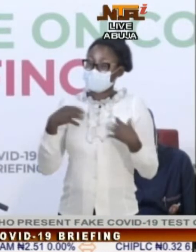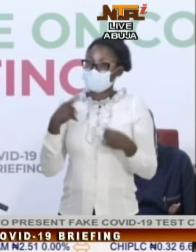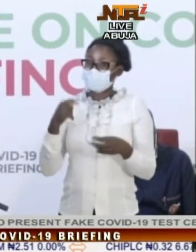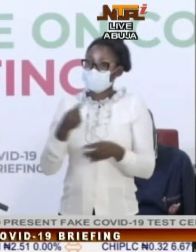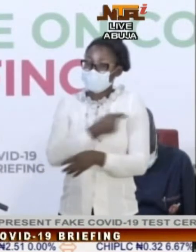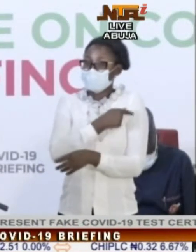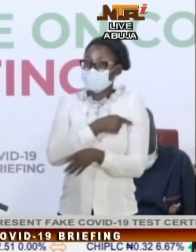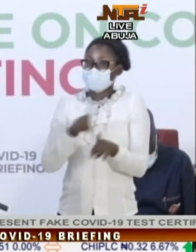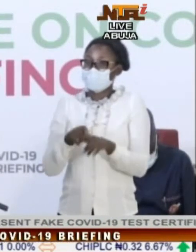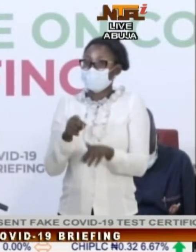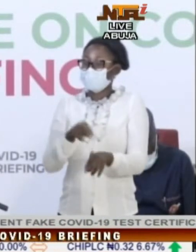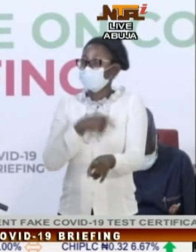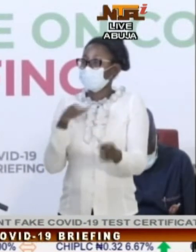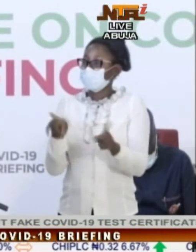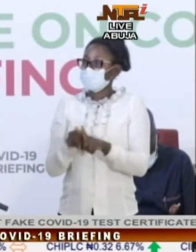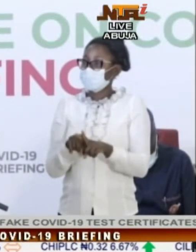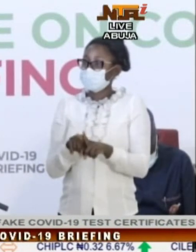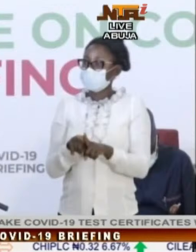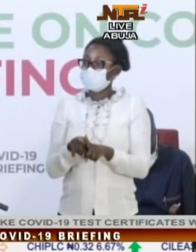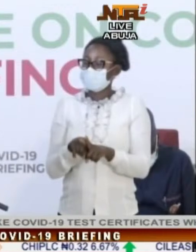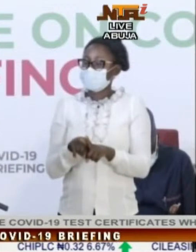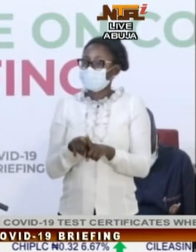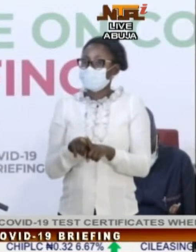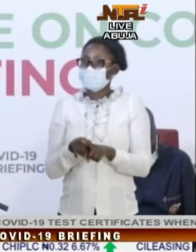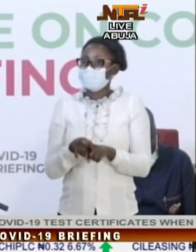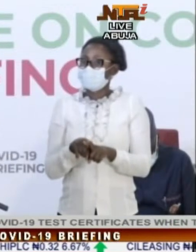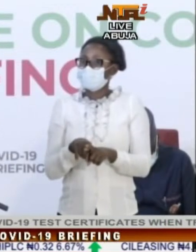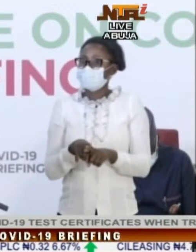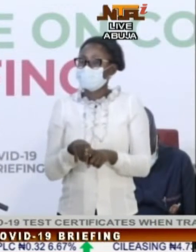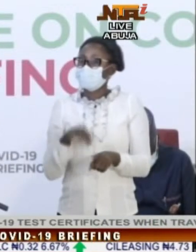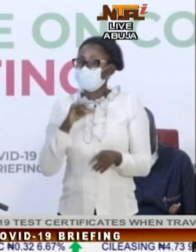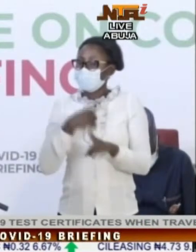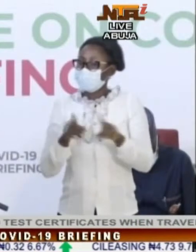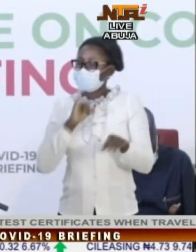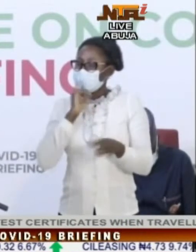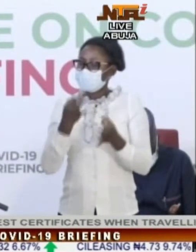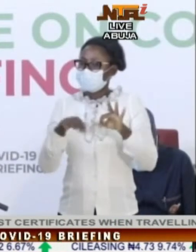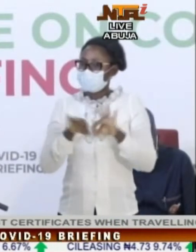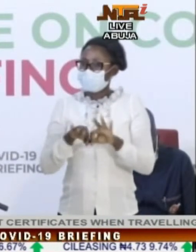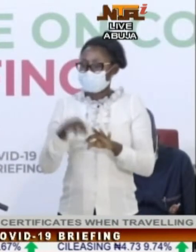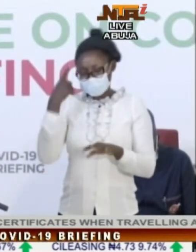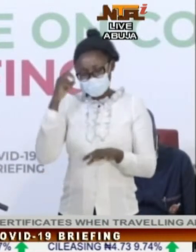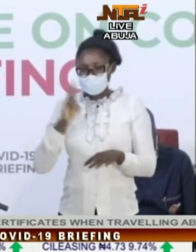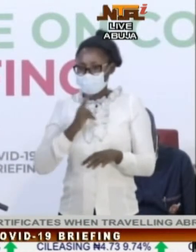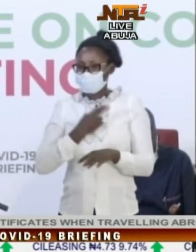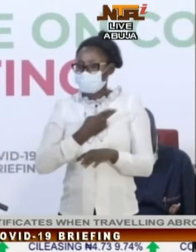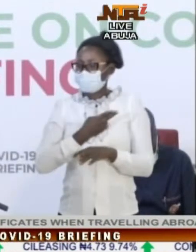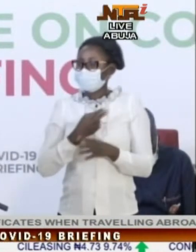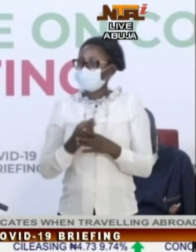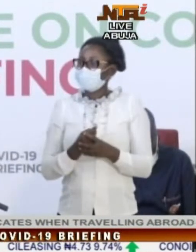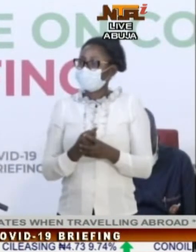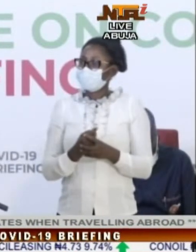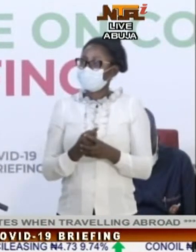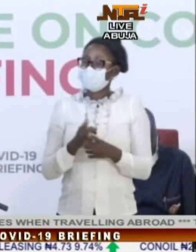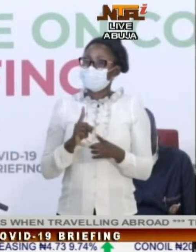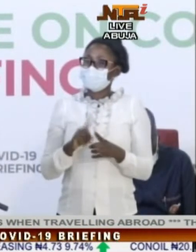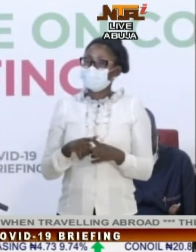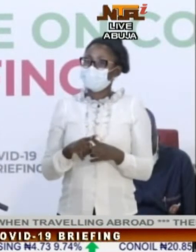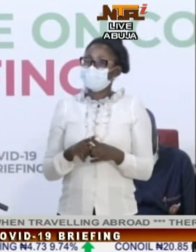to deal with the substantial amount of misinformation that is out there with regards